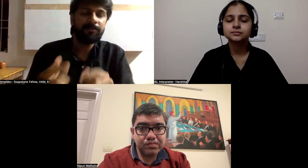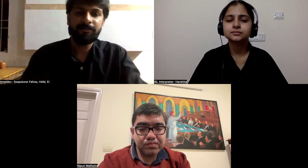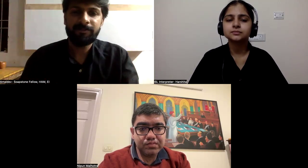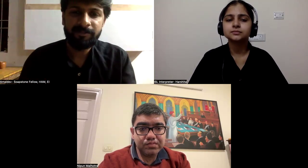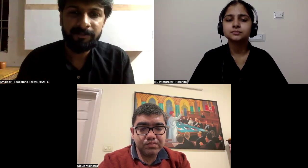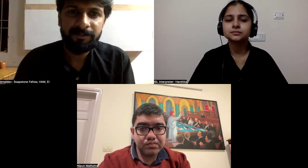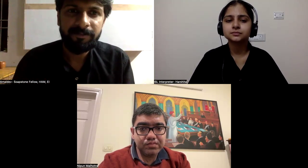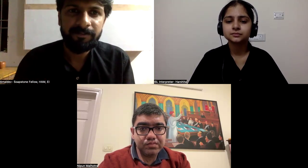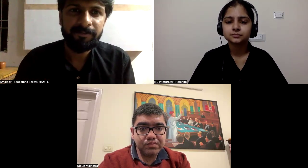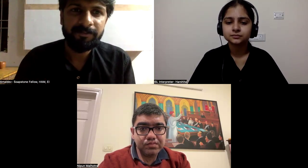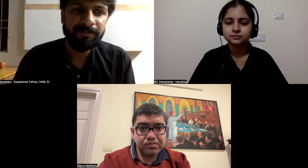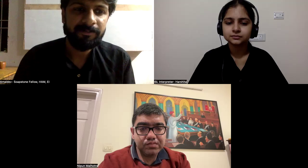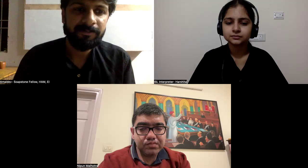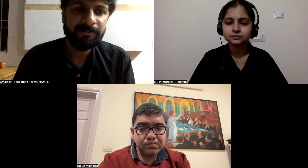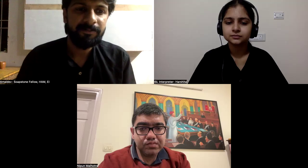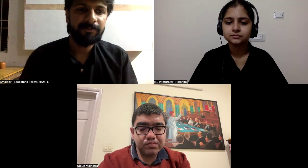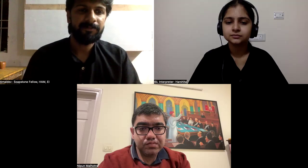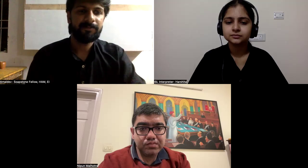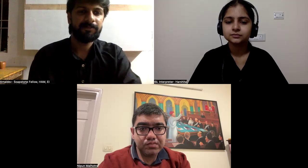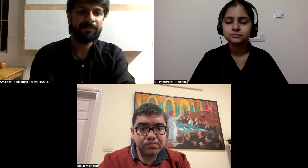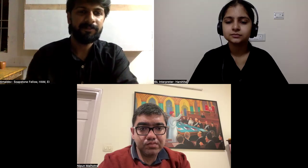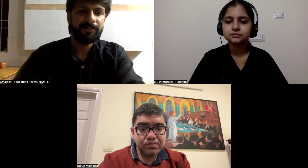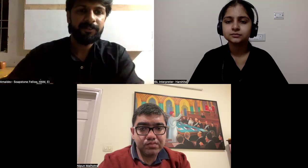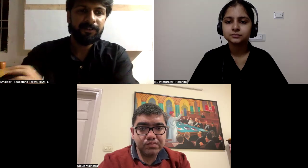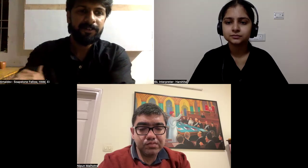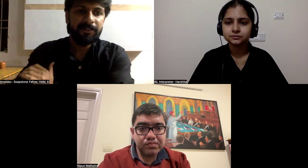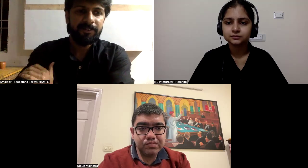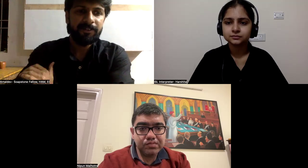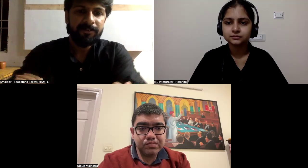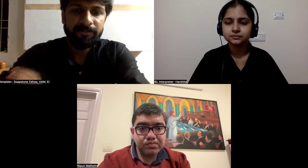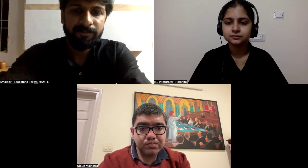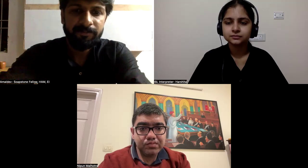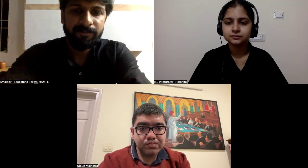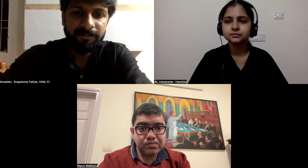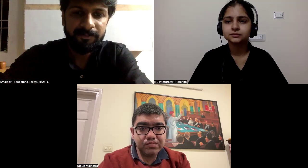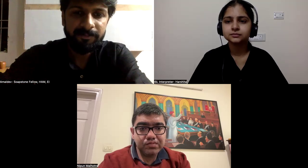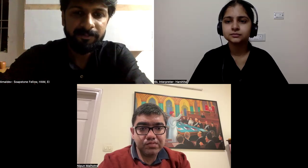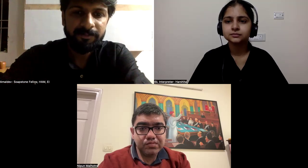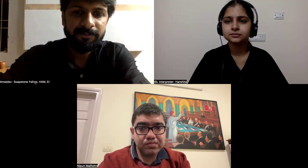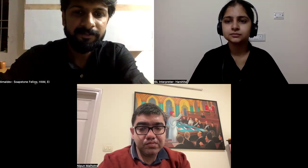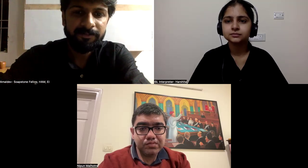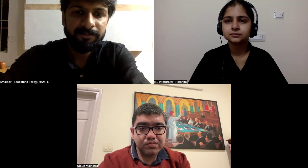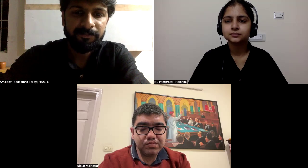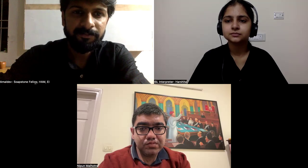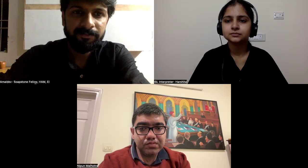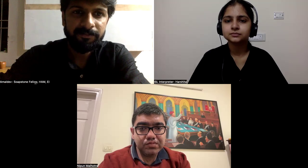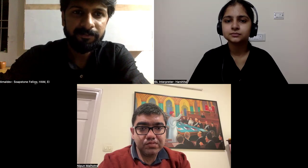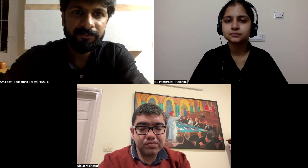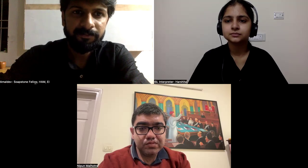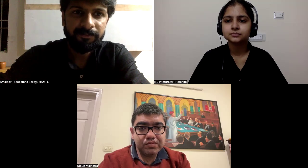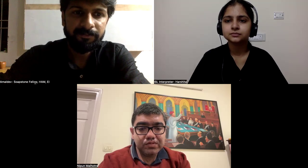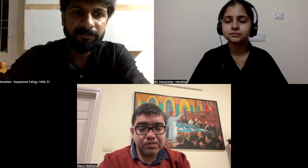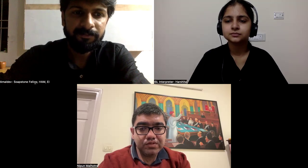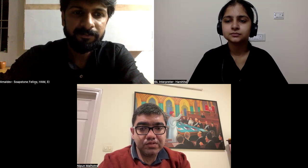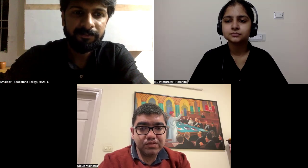any experience of yours where you just changed that situation around, something that was very impacting,